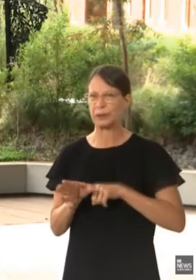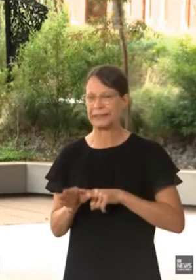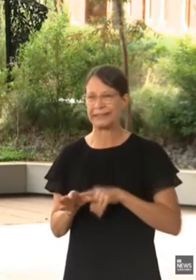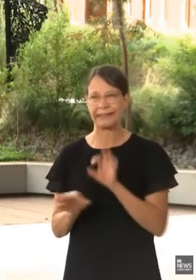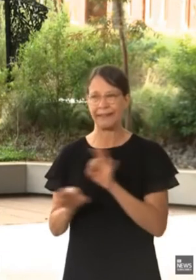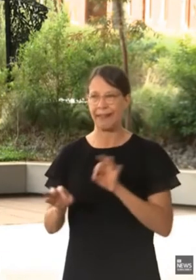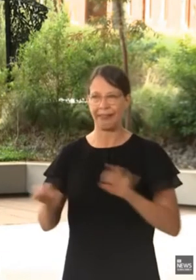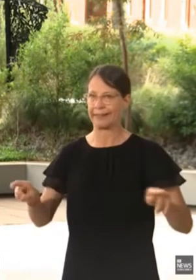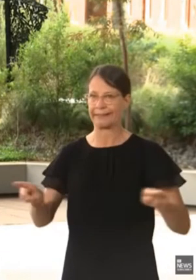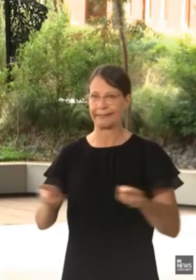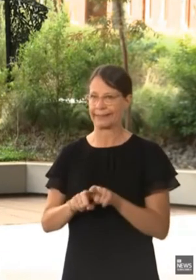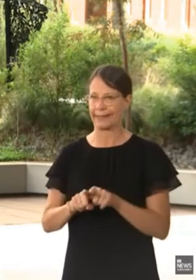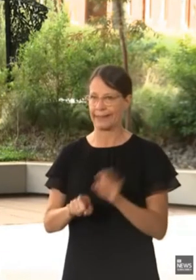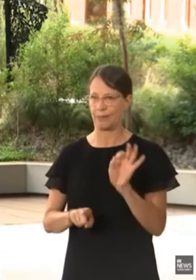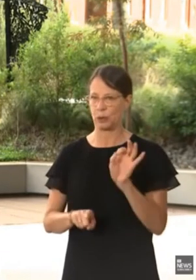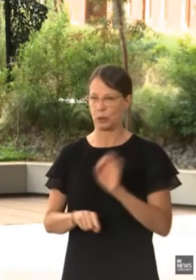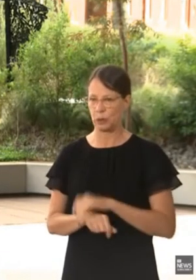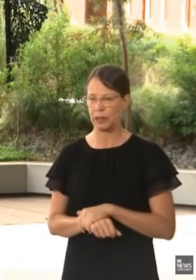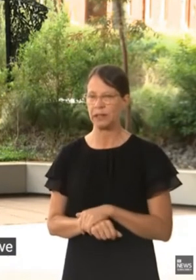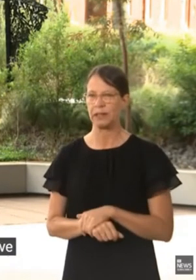have substantial